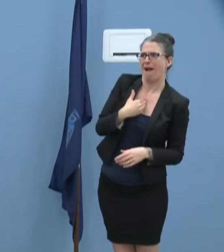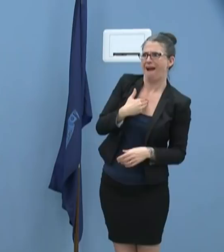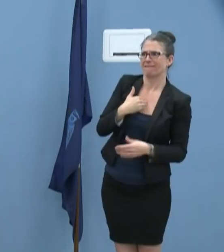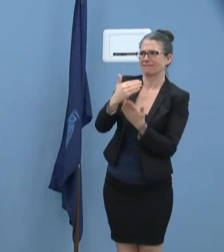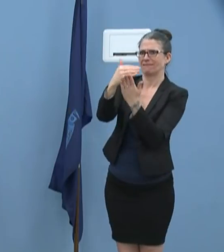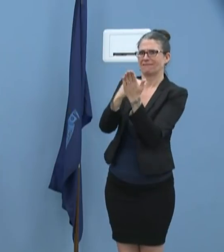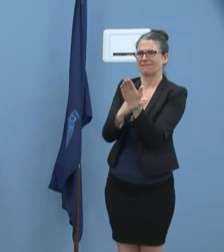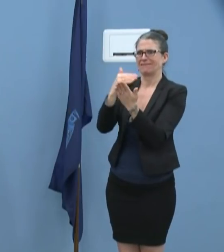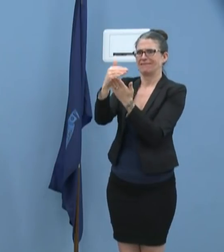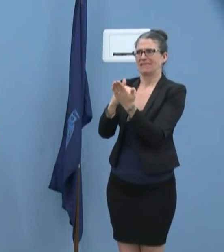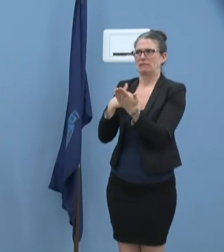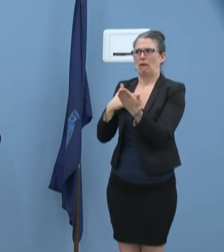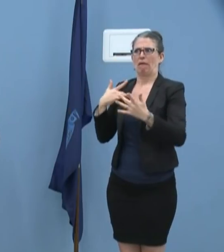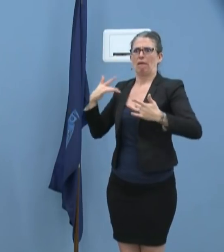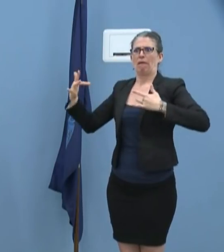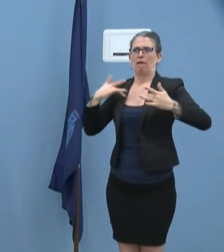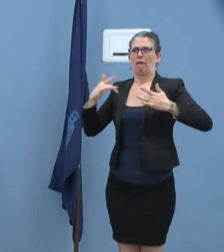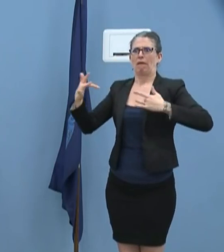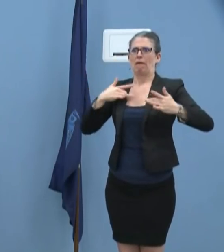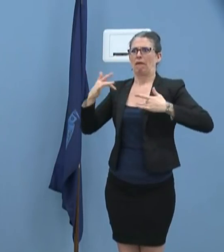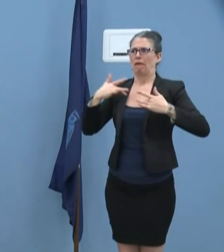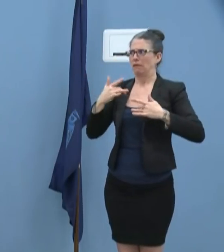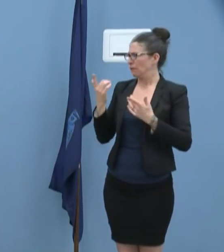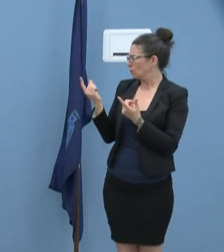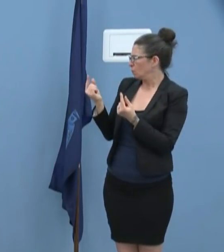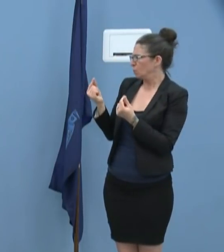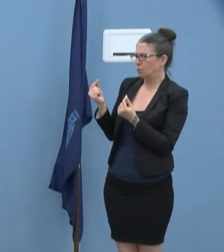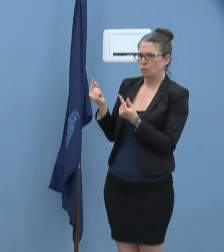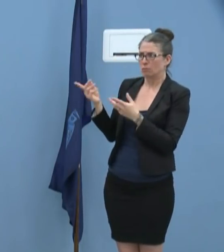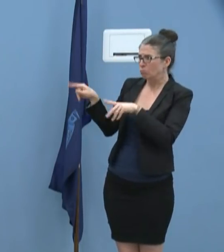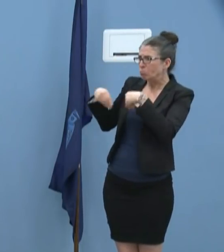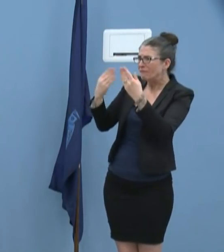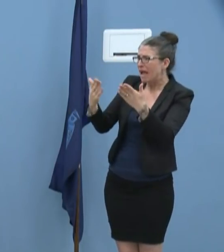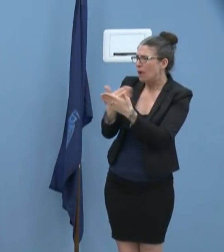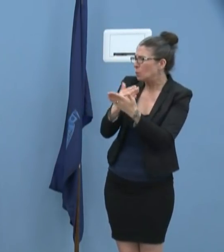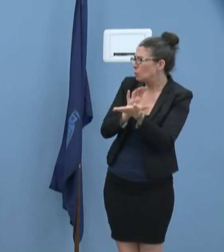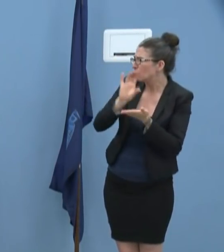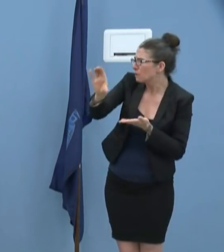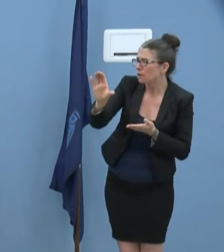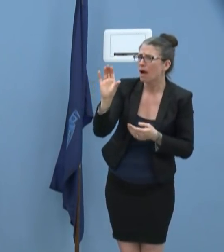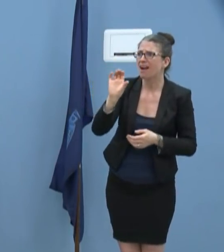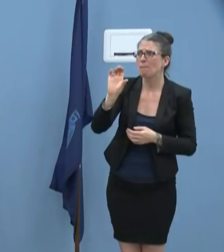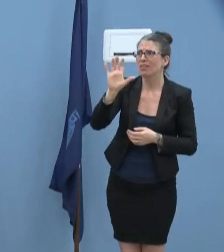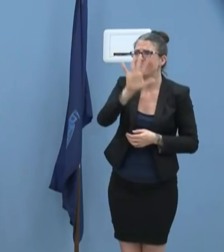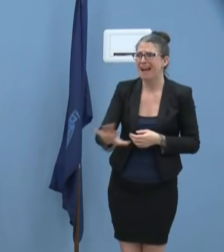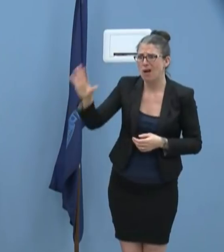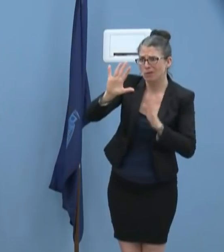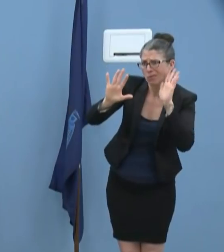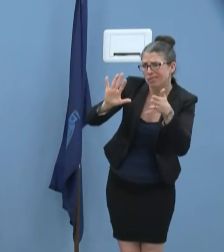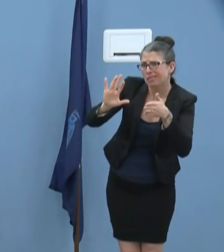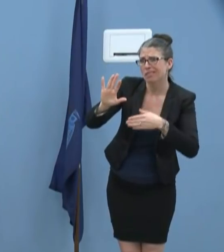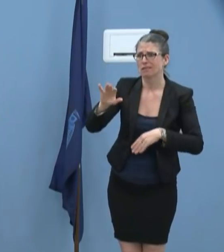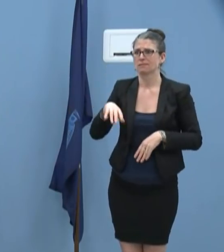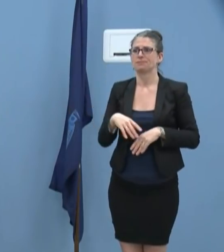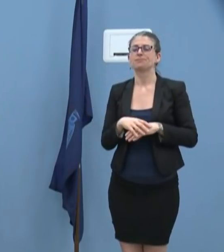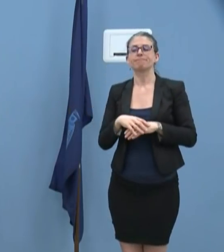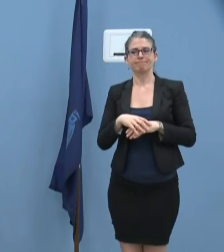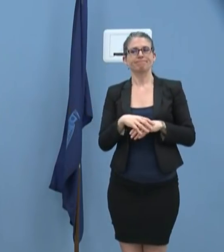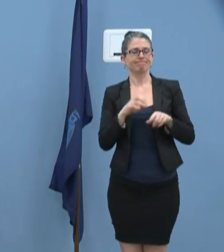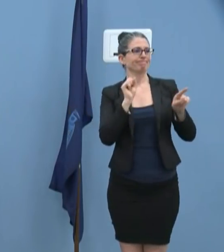What can we do to help those folks? We are certainly aware of this challenge both in Maine and nationwide.